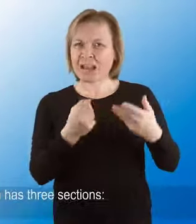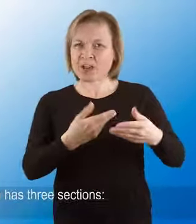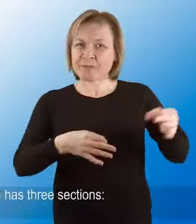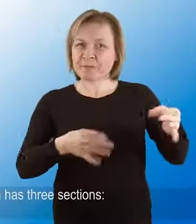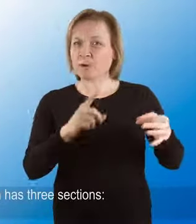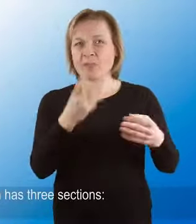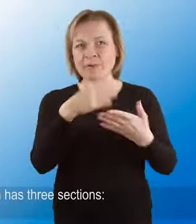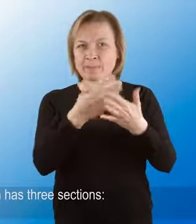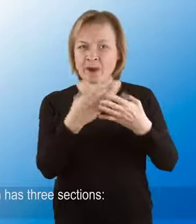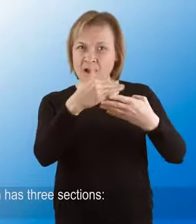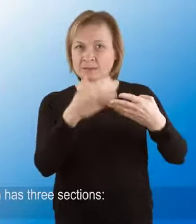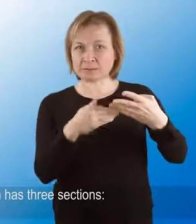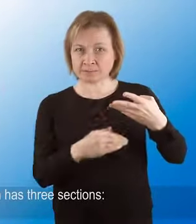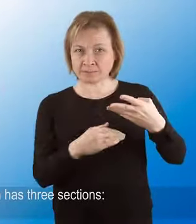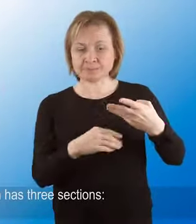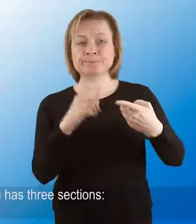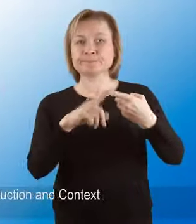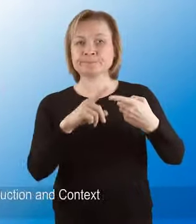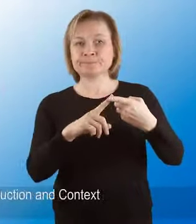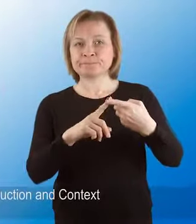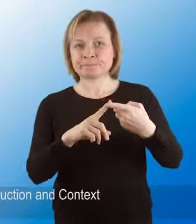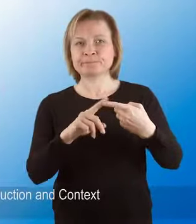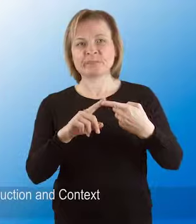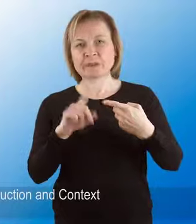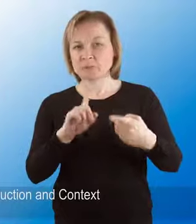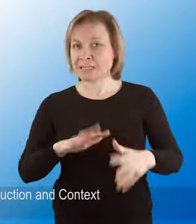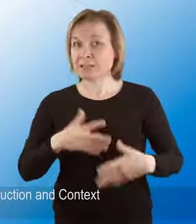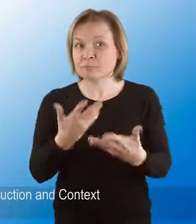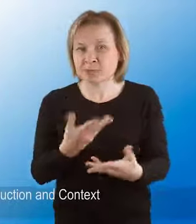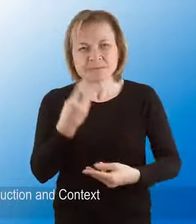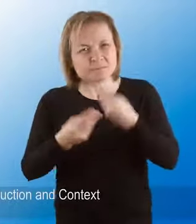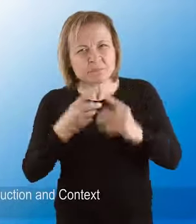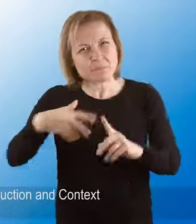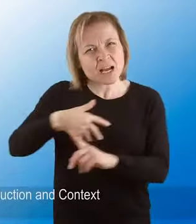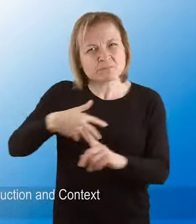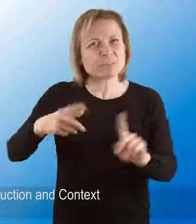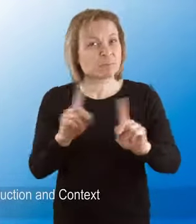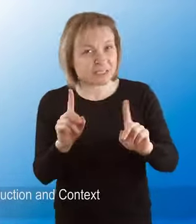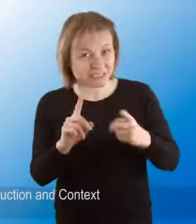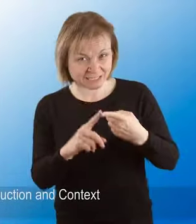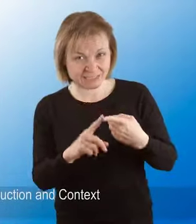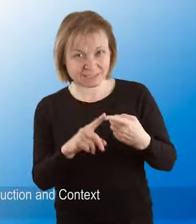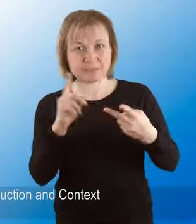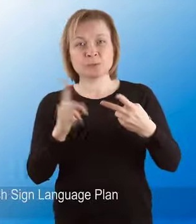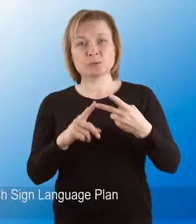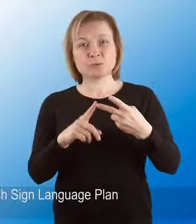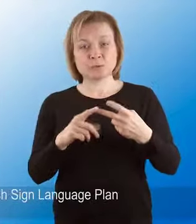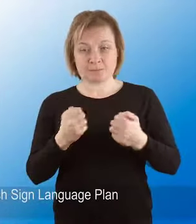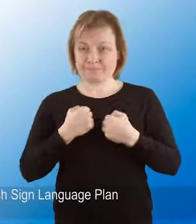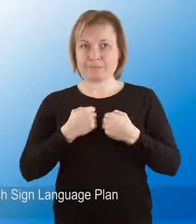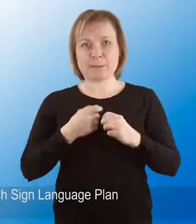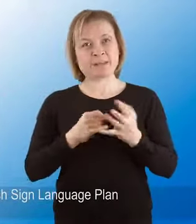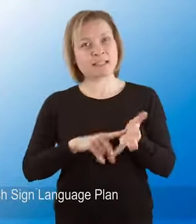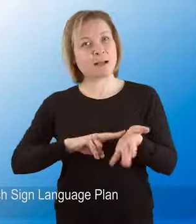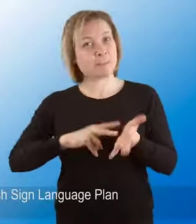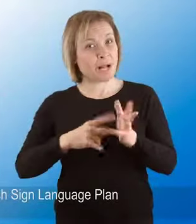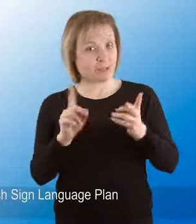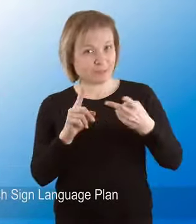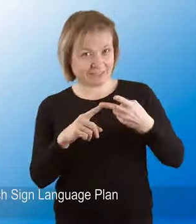This plan has 3 sections. 1. Introduction and Context. 2. Our British Sign Language